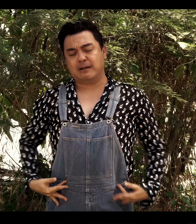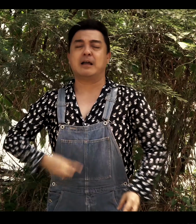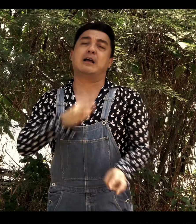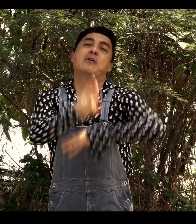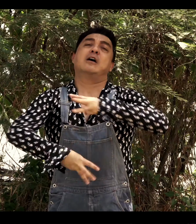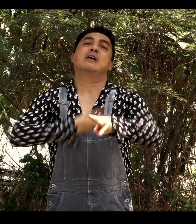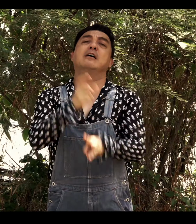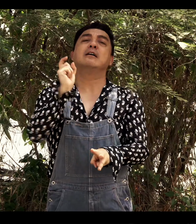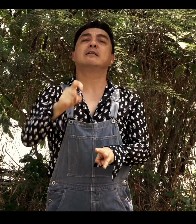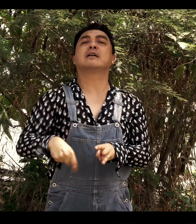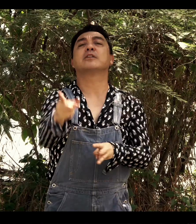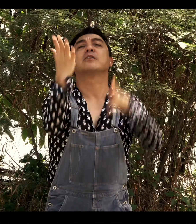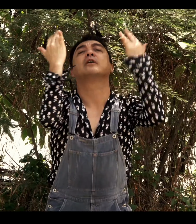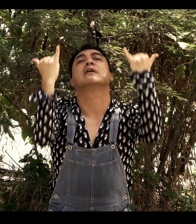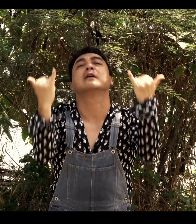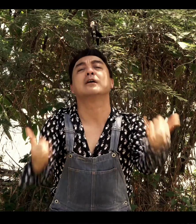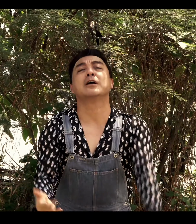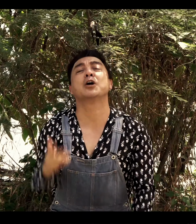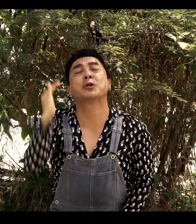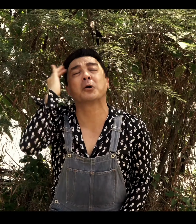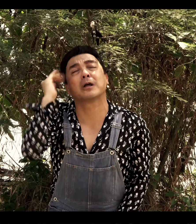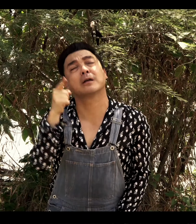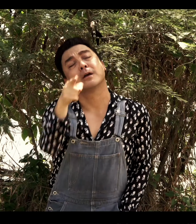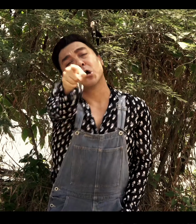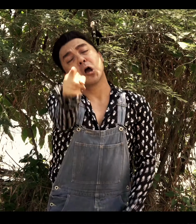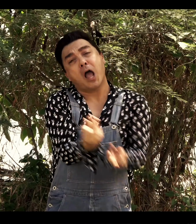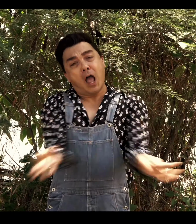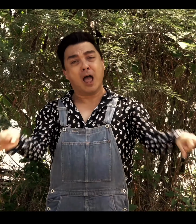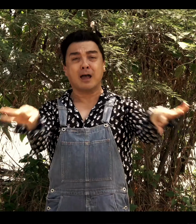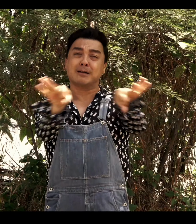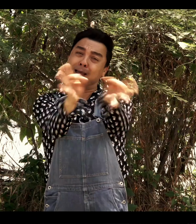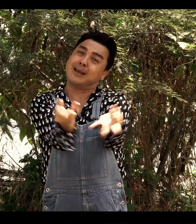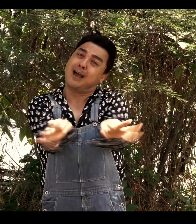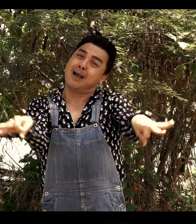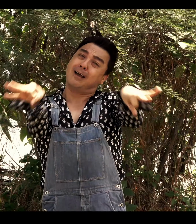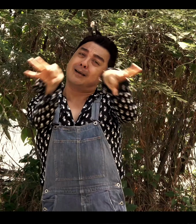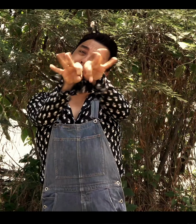needs you now. Know that you matter, matter, matter.